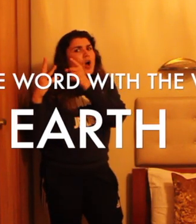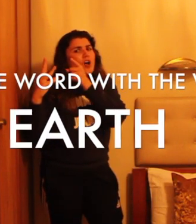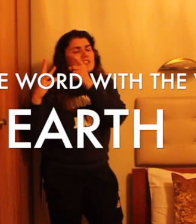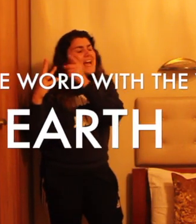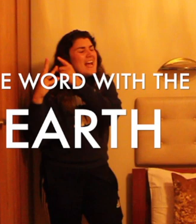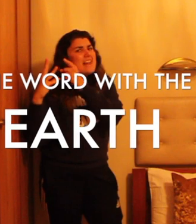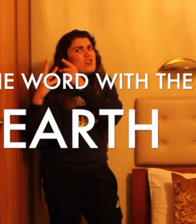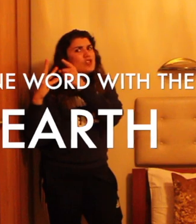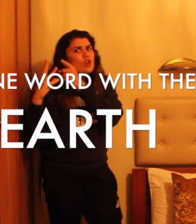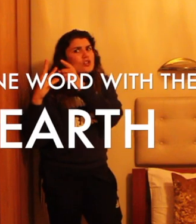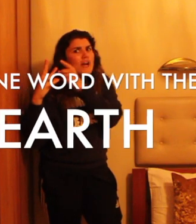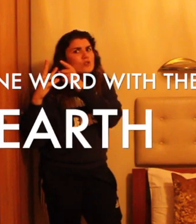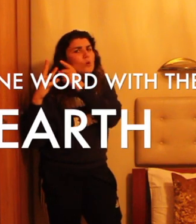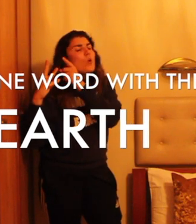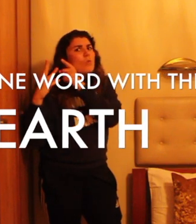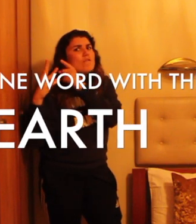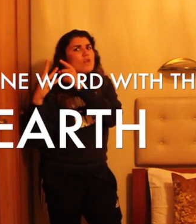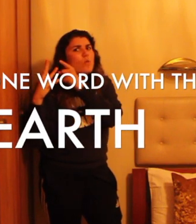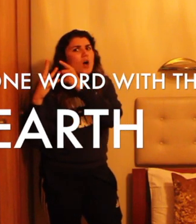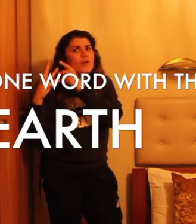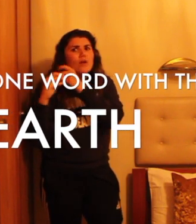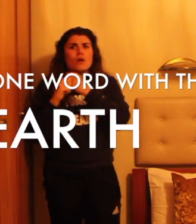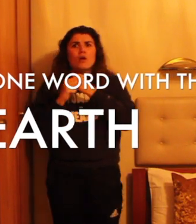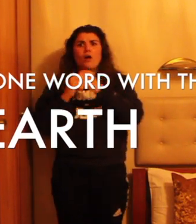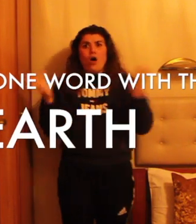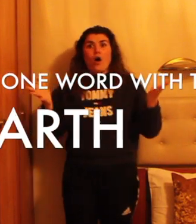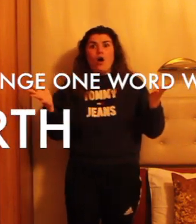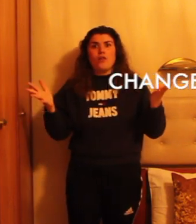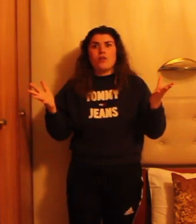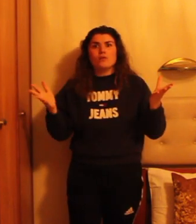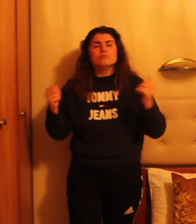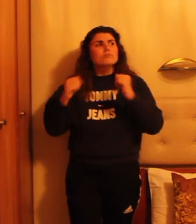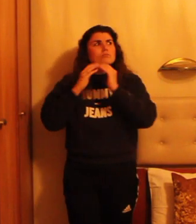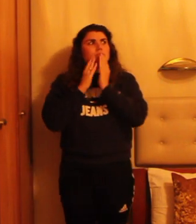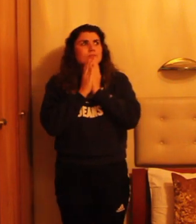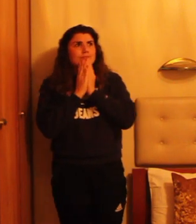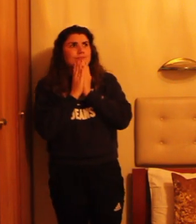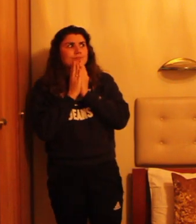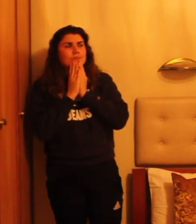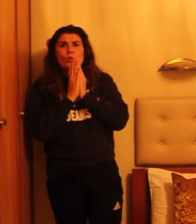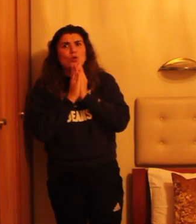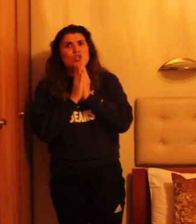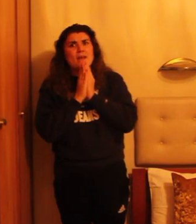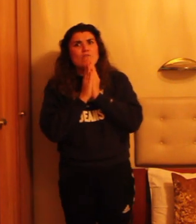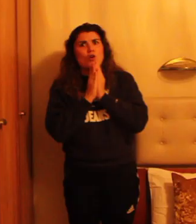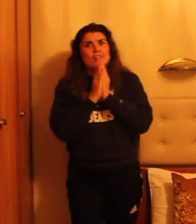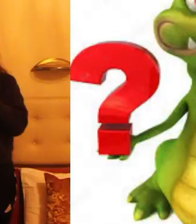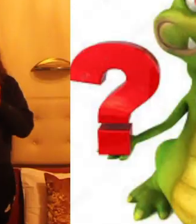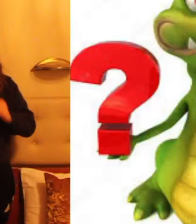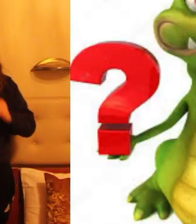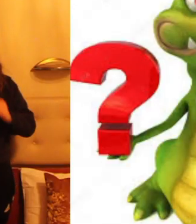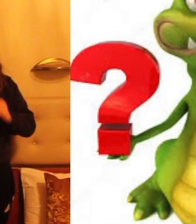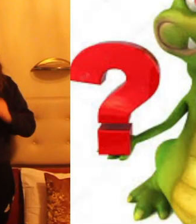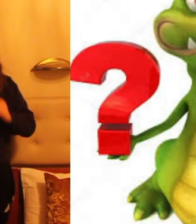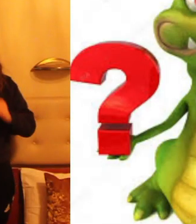words in the song title with the word Earth. What do you mean, Roxanne?